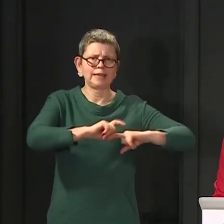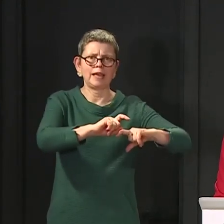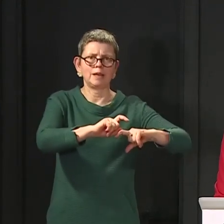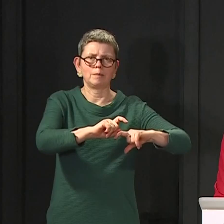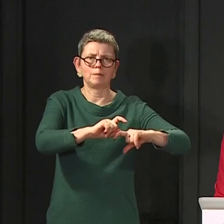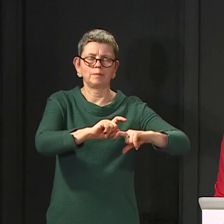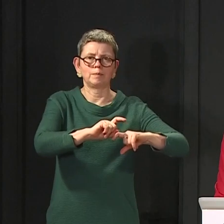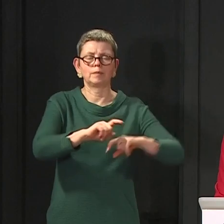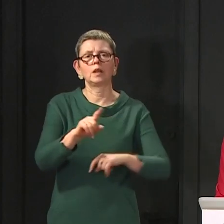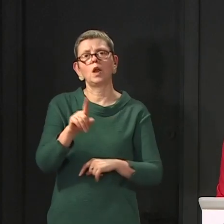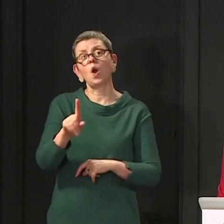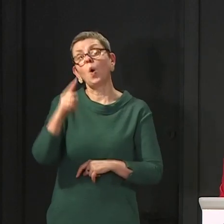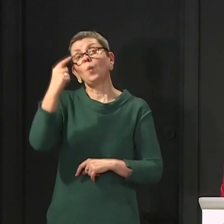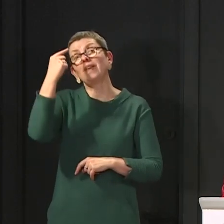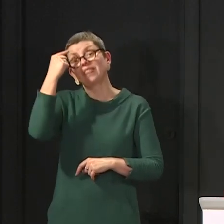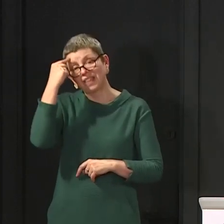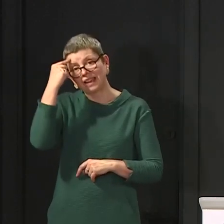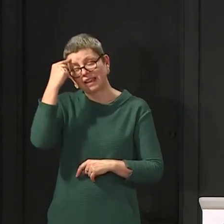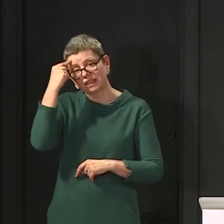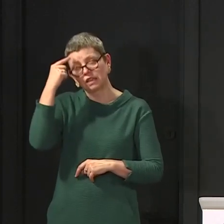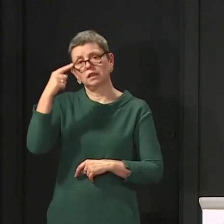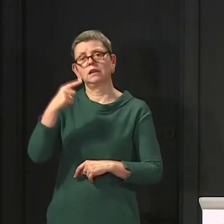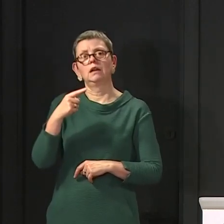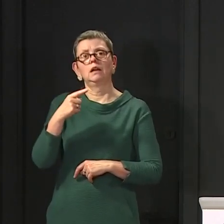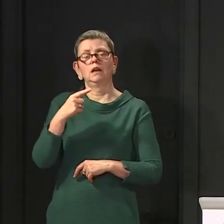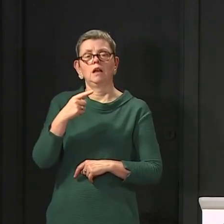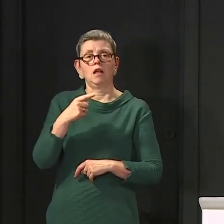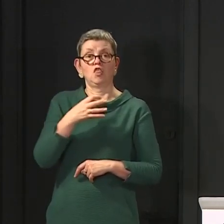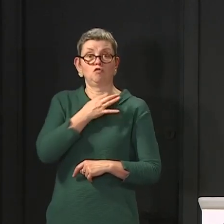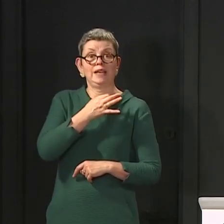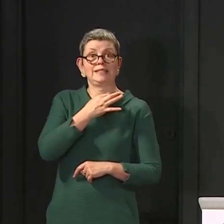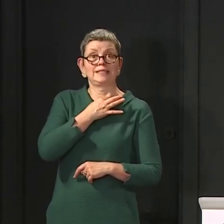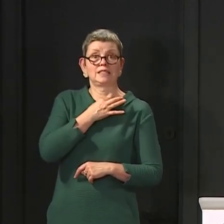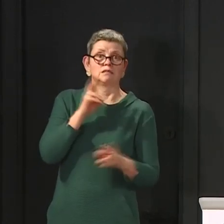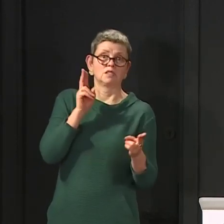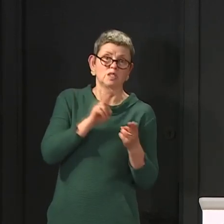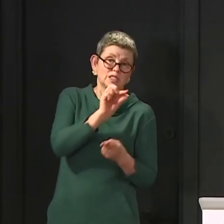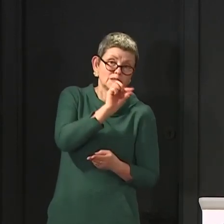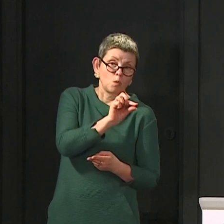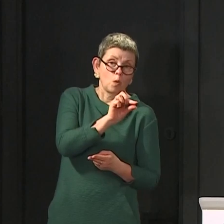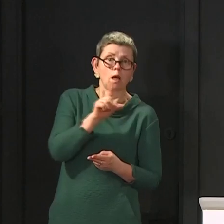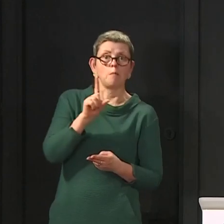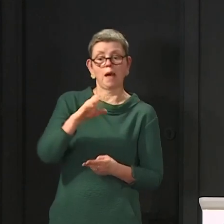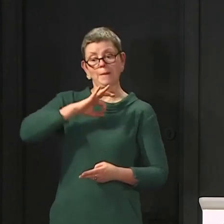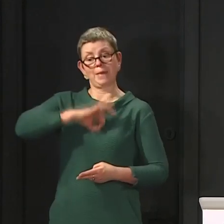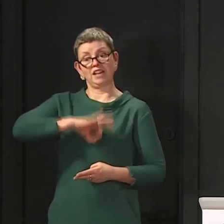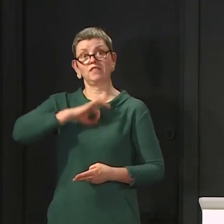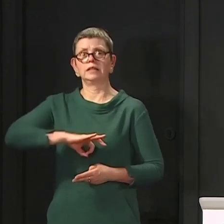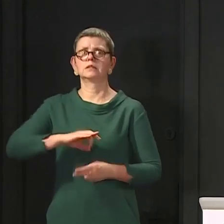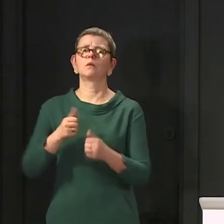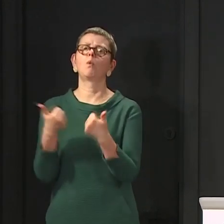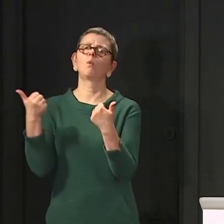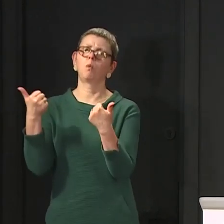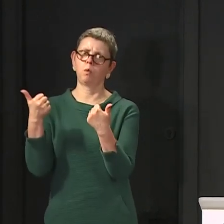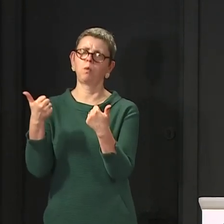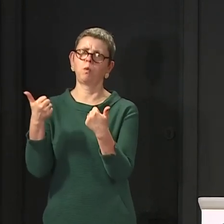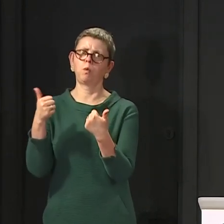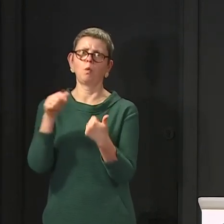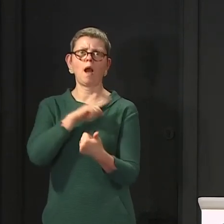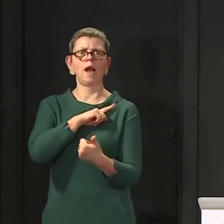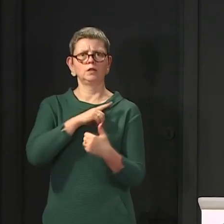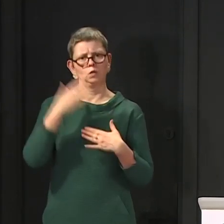to transmission are very low, but the benefits for people's health and well-being are potentially very significant. And I've said